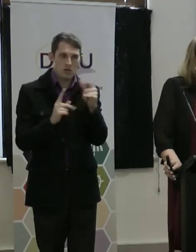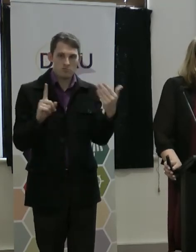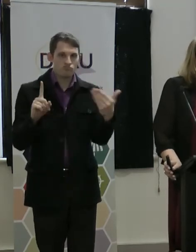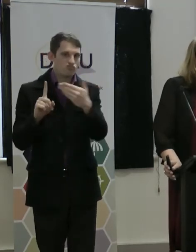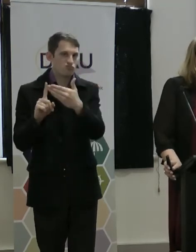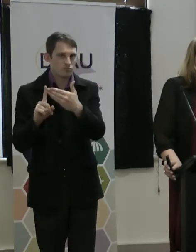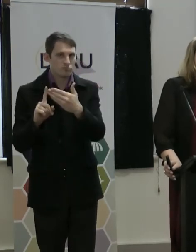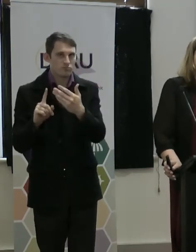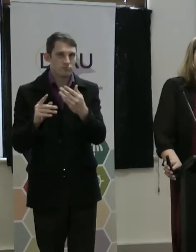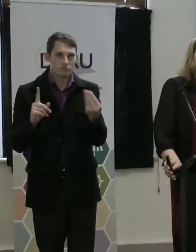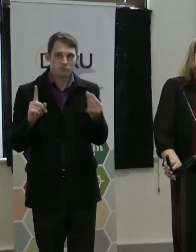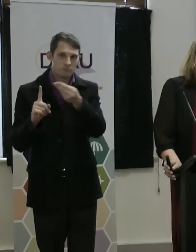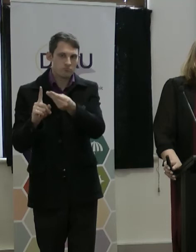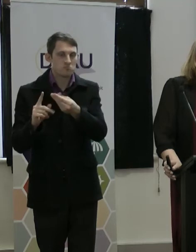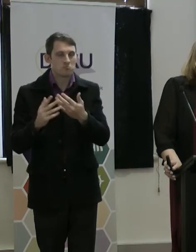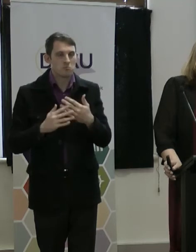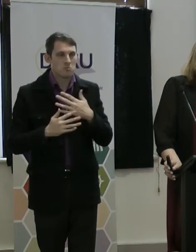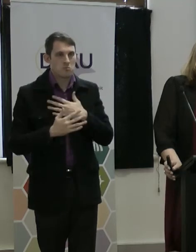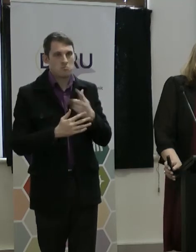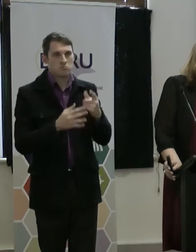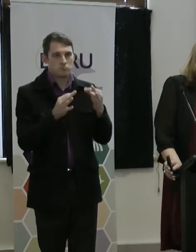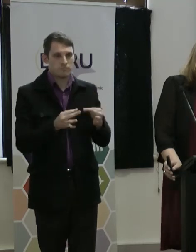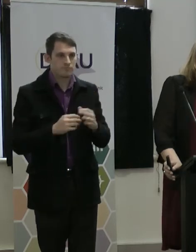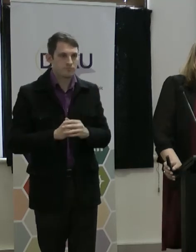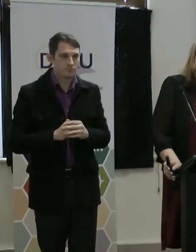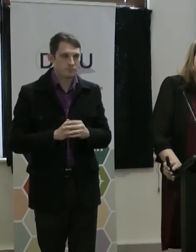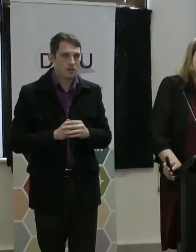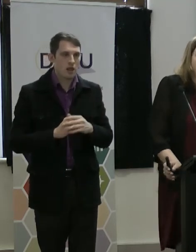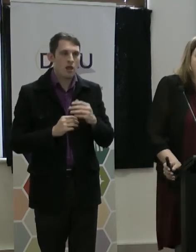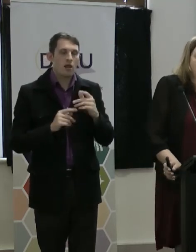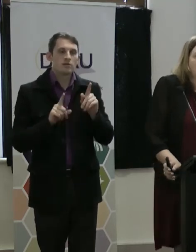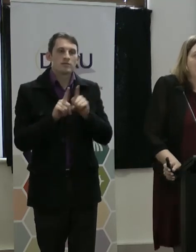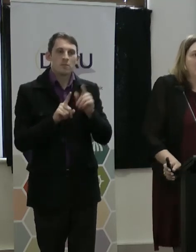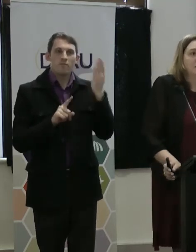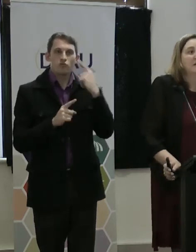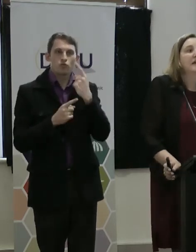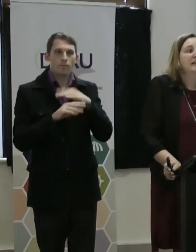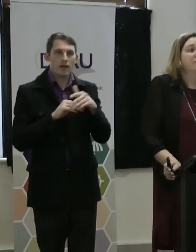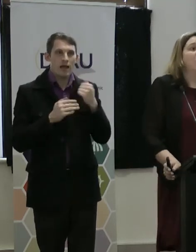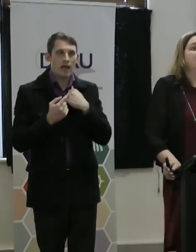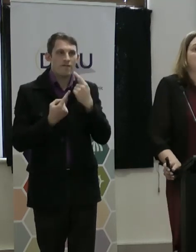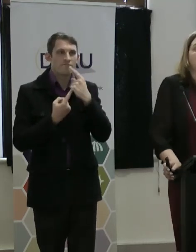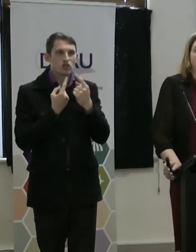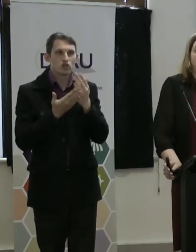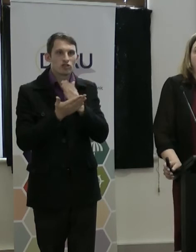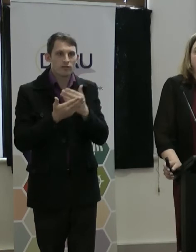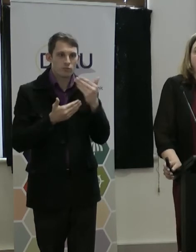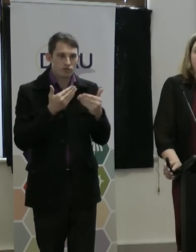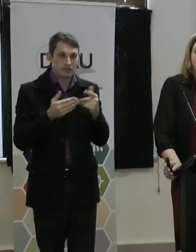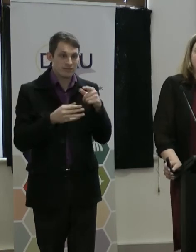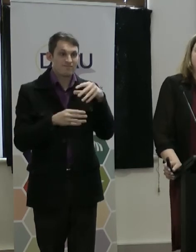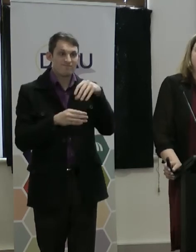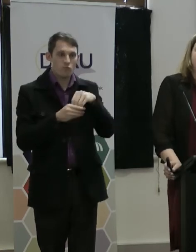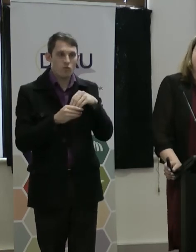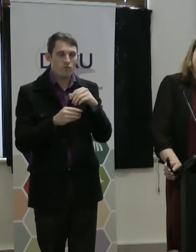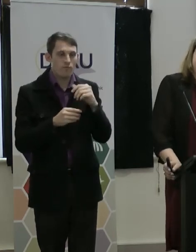that's what they want to do. But part of those information sharing processes that I spoke about earlier involve the warm referral of